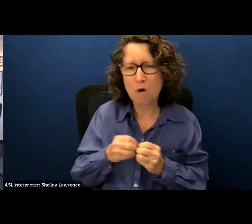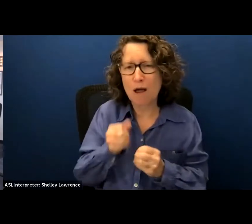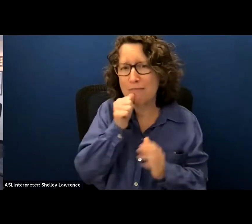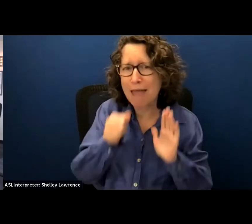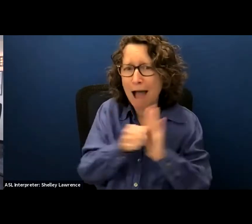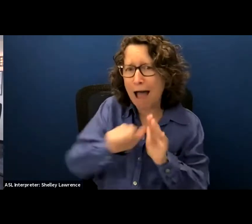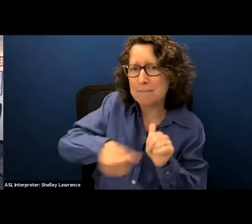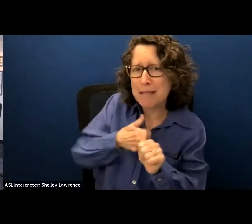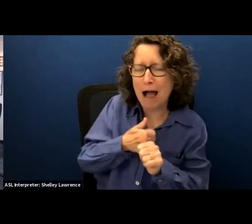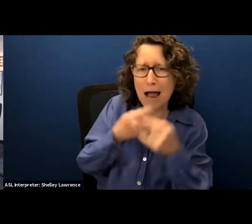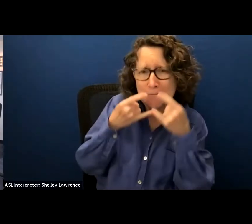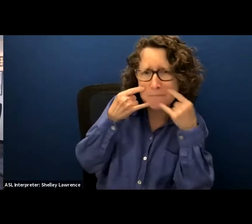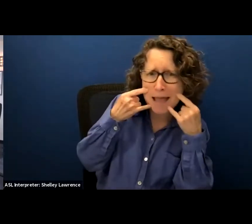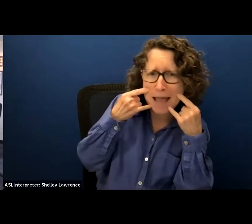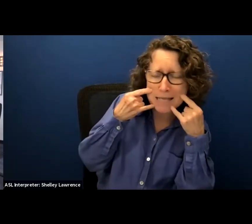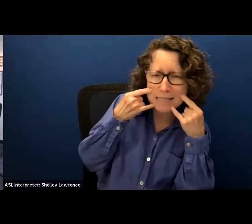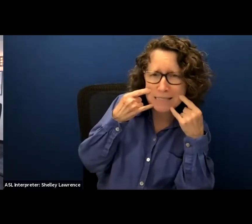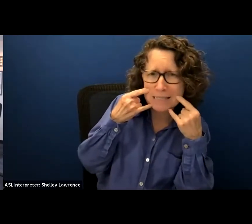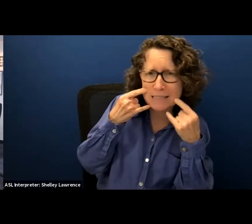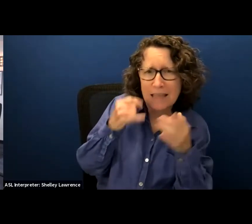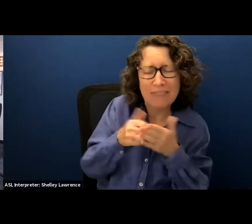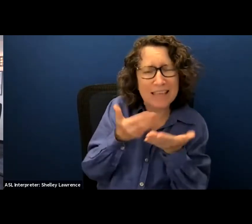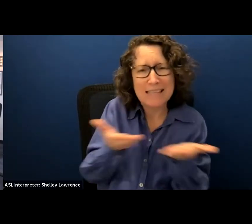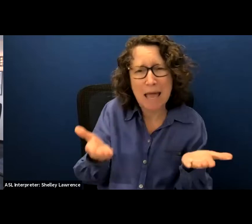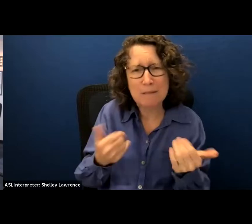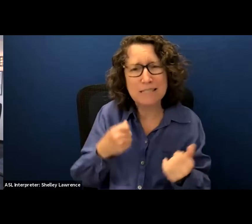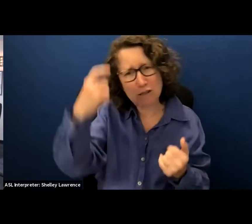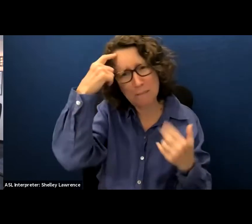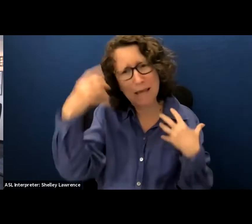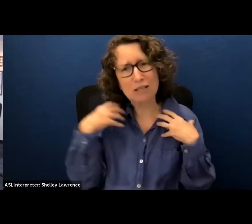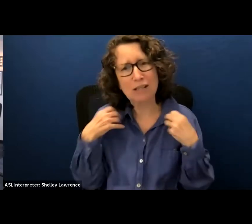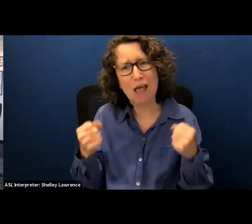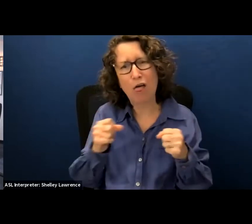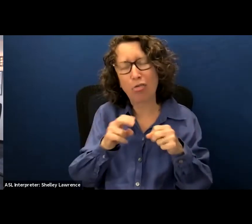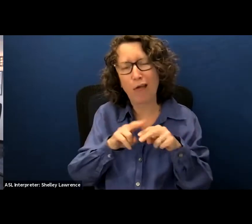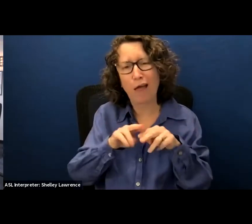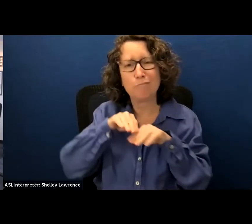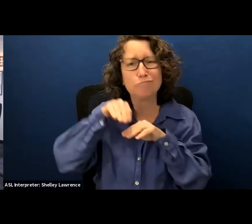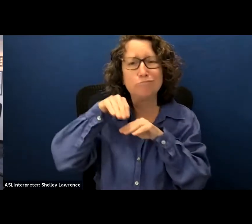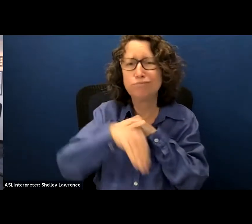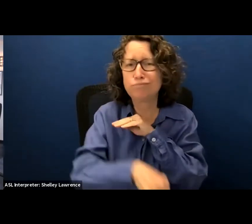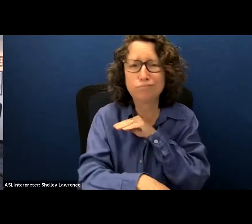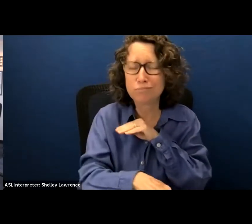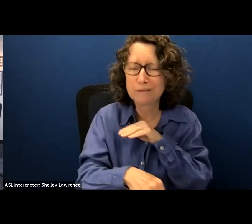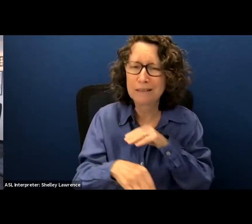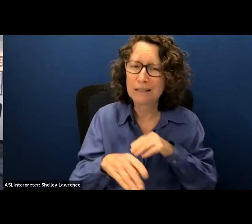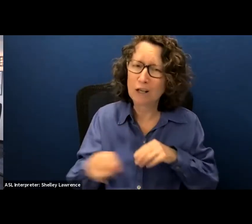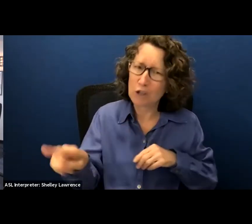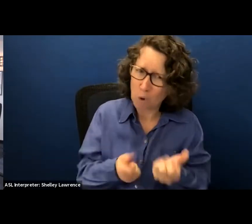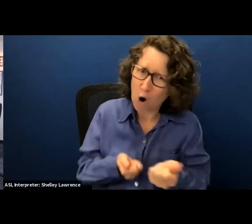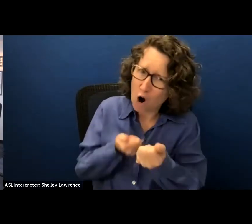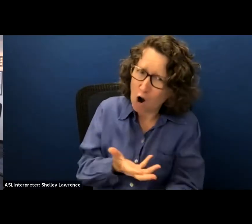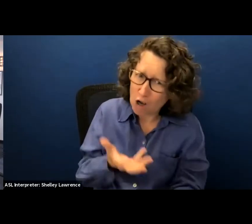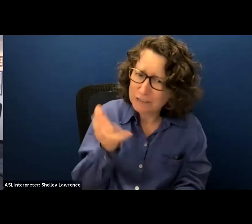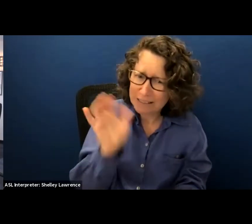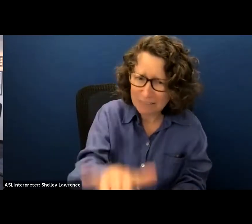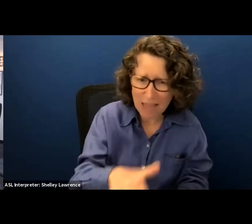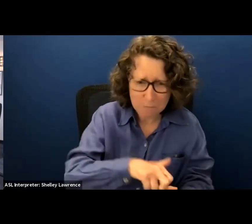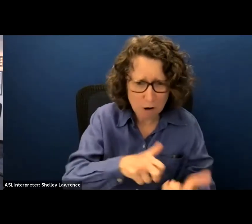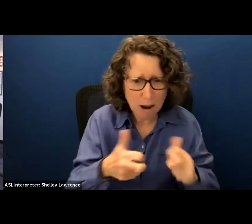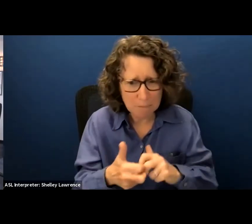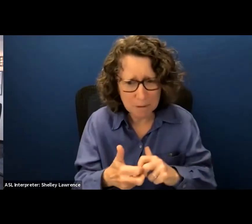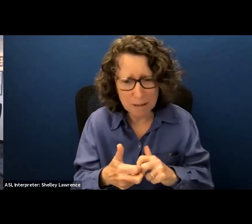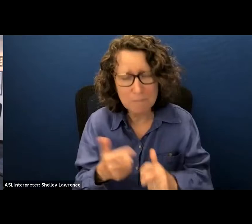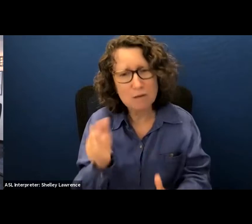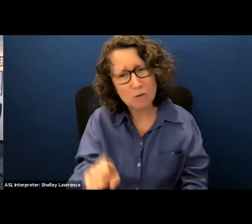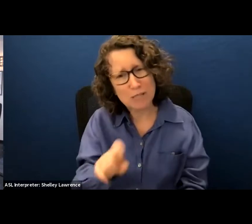this mask. As this stuff happens, as their mental health drops, just remember that you're causing it. So